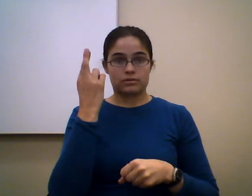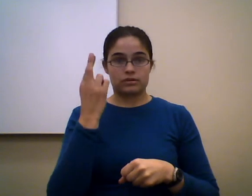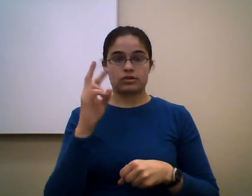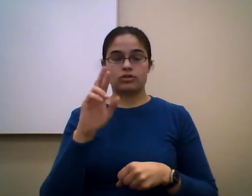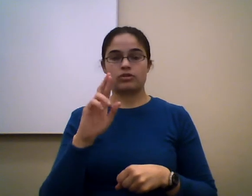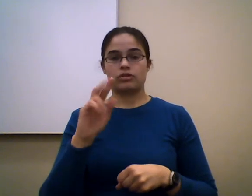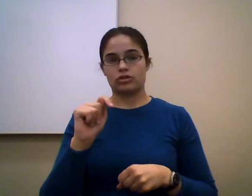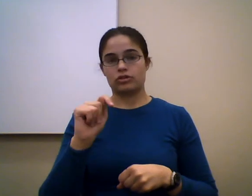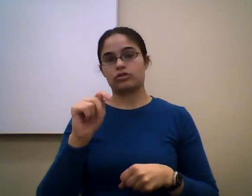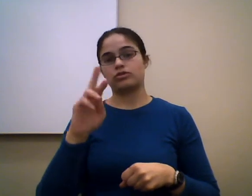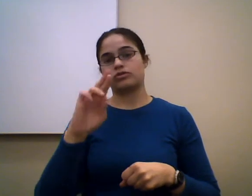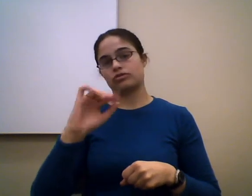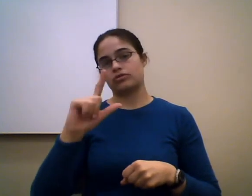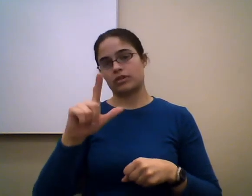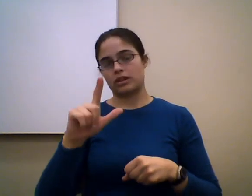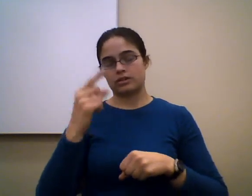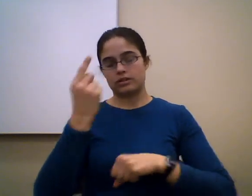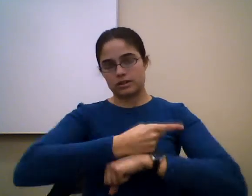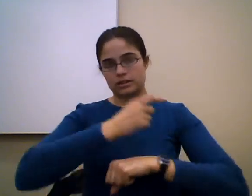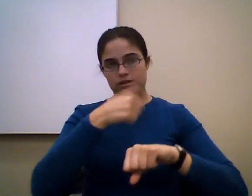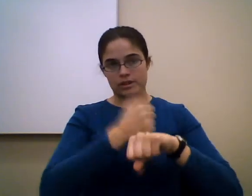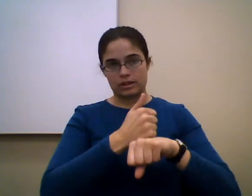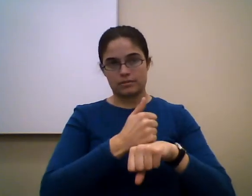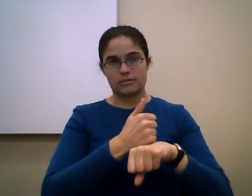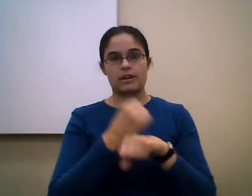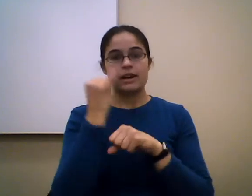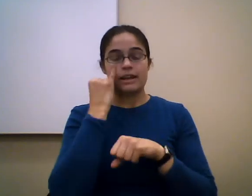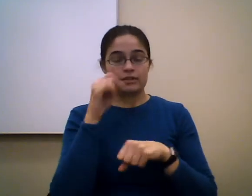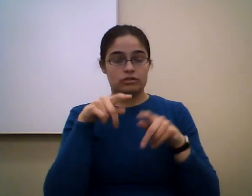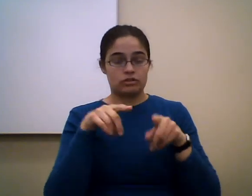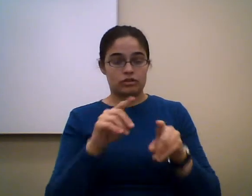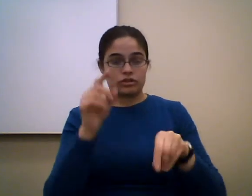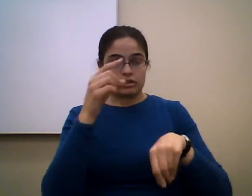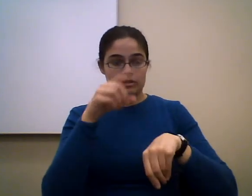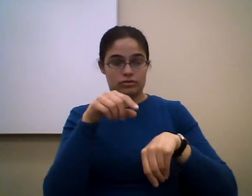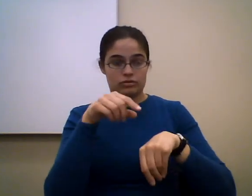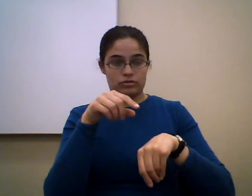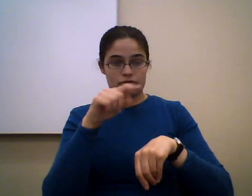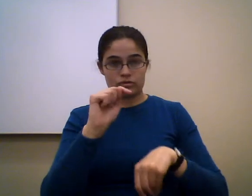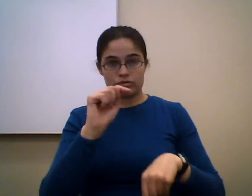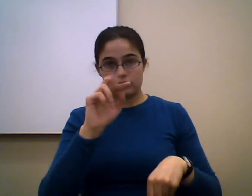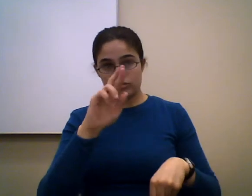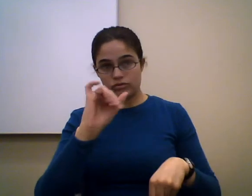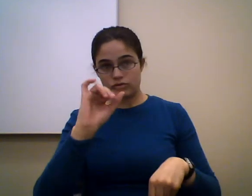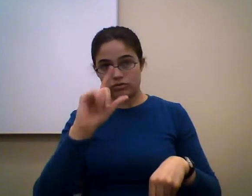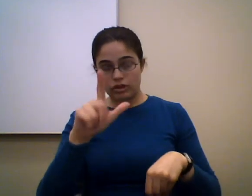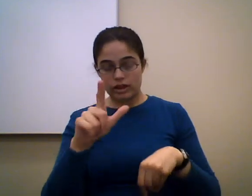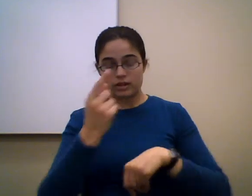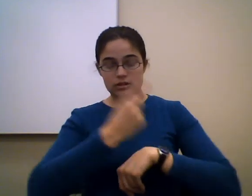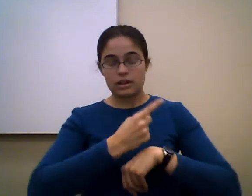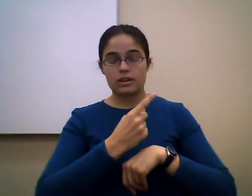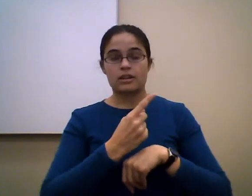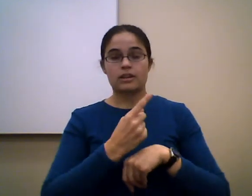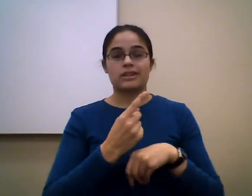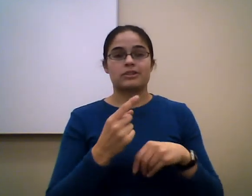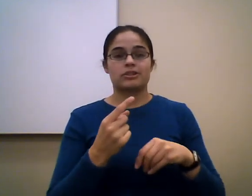During the trial, if the defendant is found guilty, he is then sent to the probation office on preparation for a pre-sentence report, and